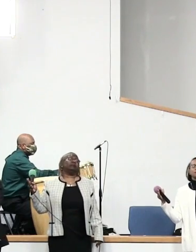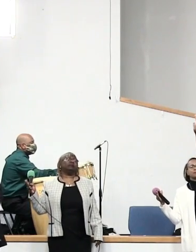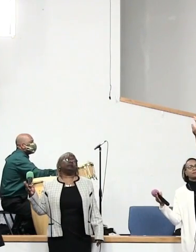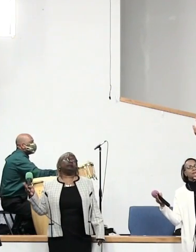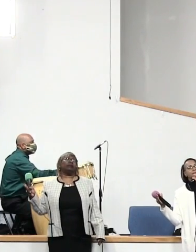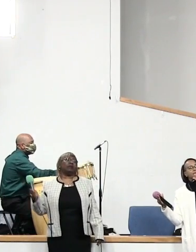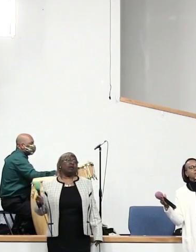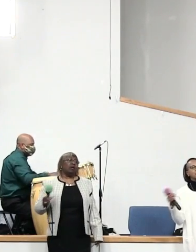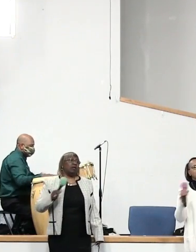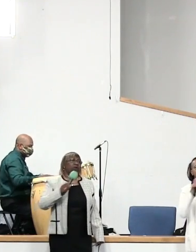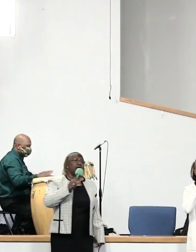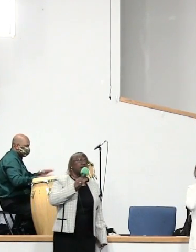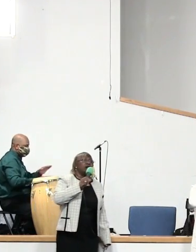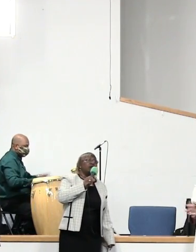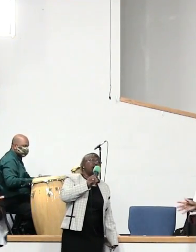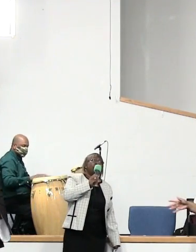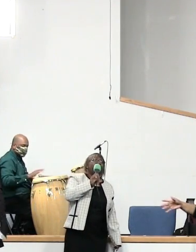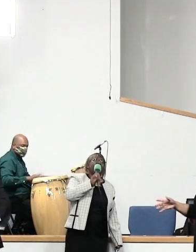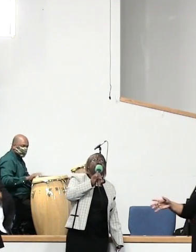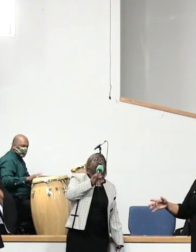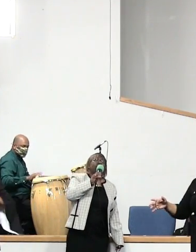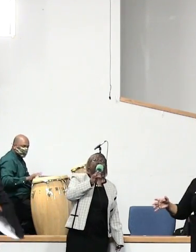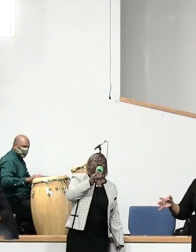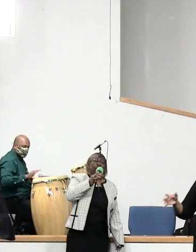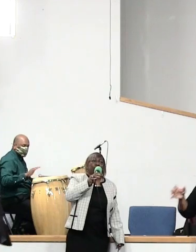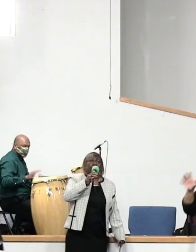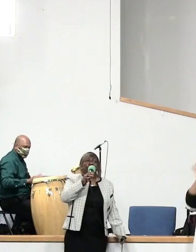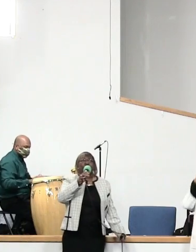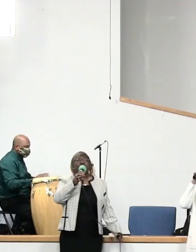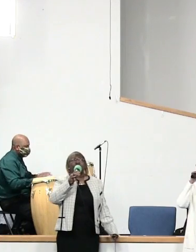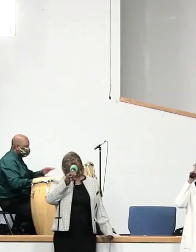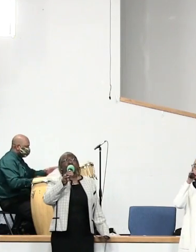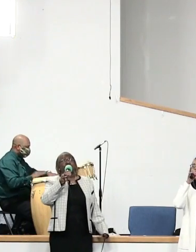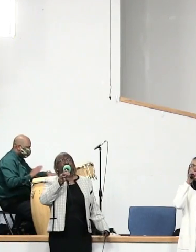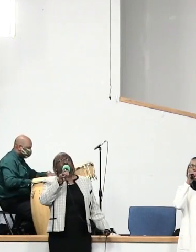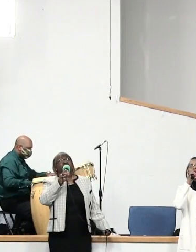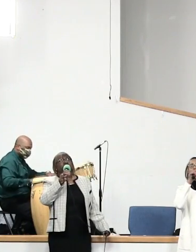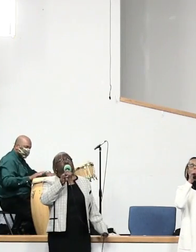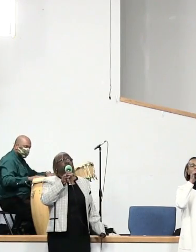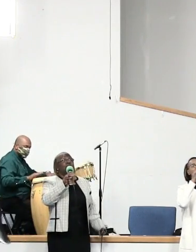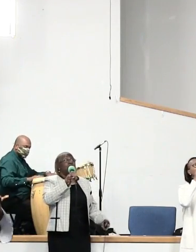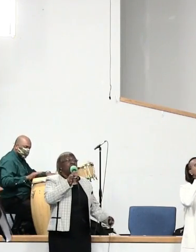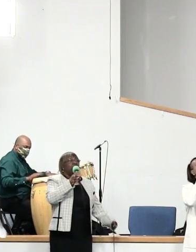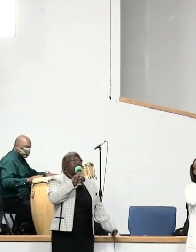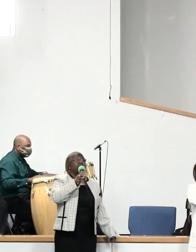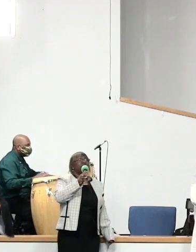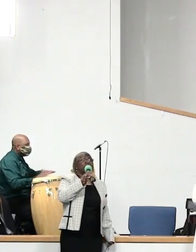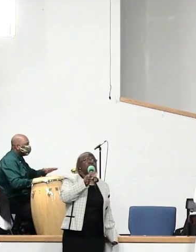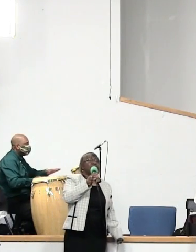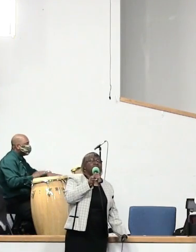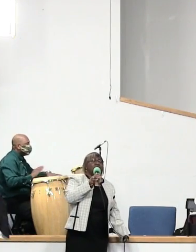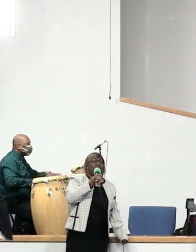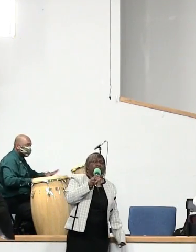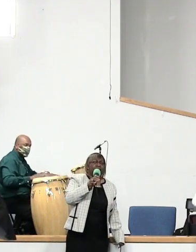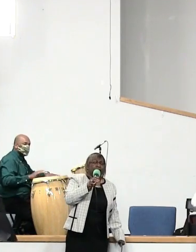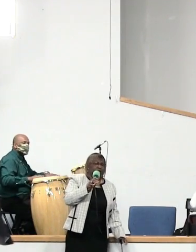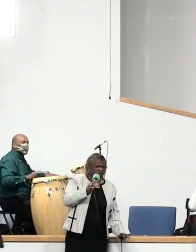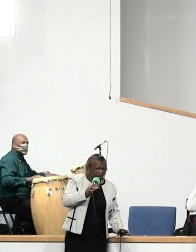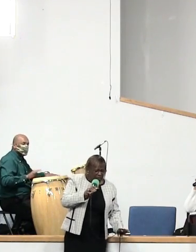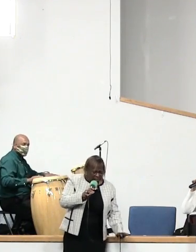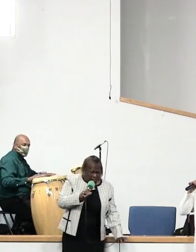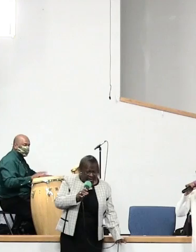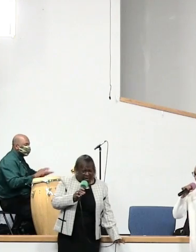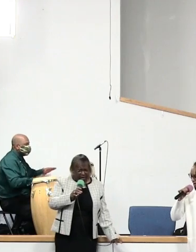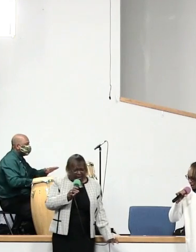Jesus. One more time here. Here I am to worship. Here I am